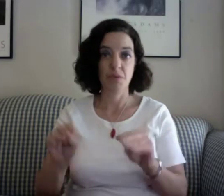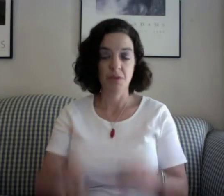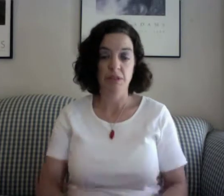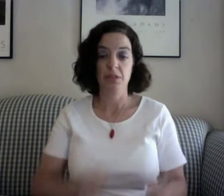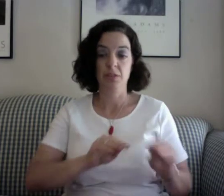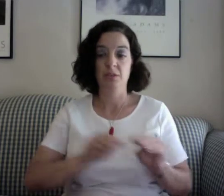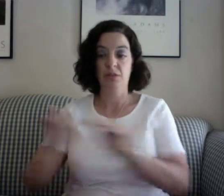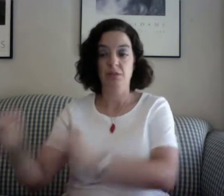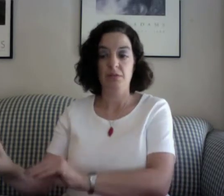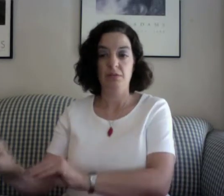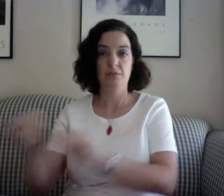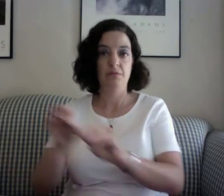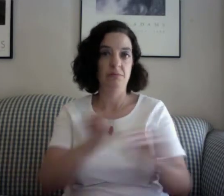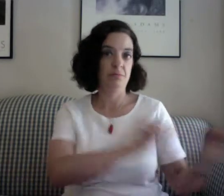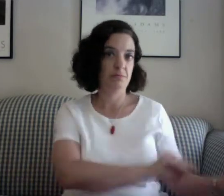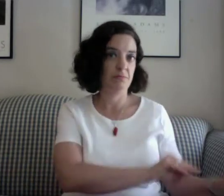The fourth one is movement.